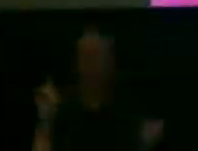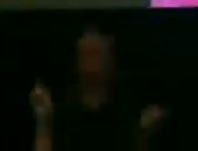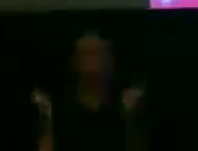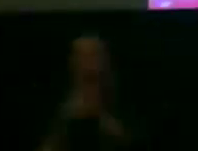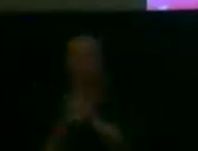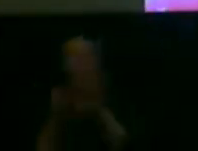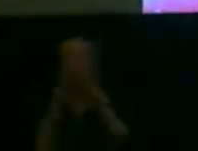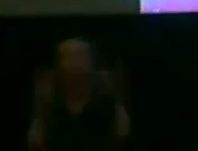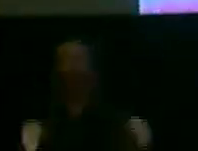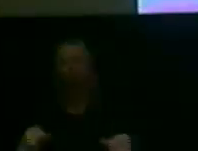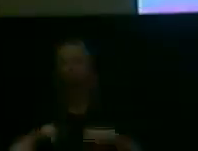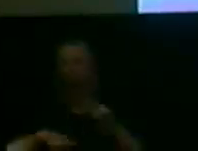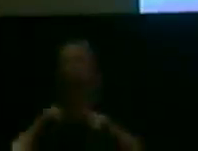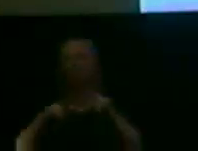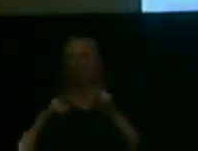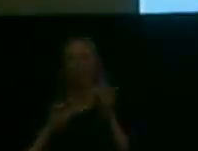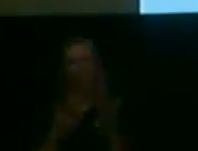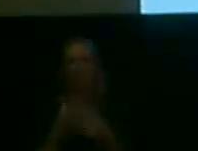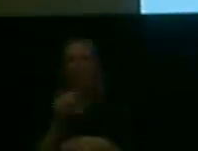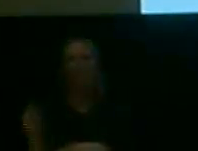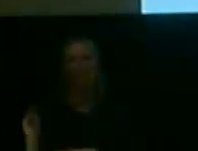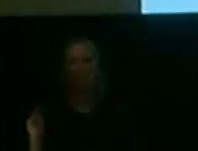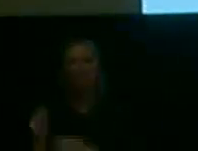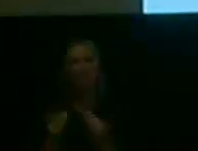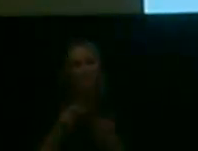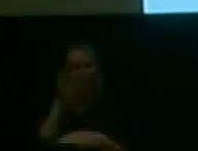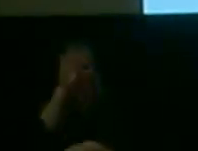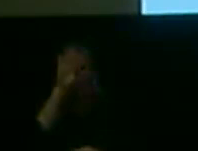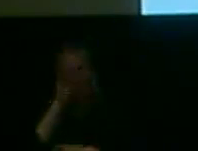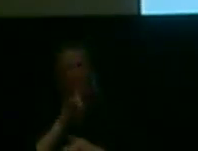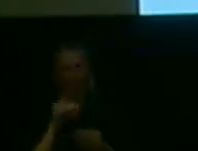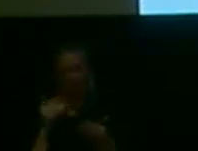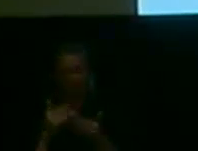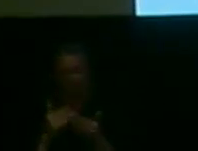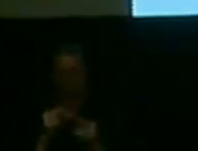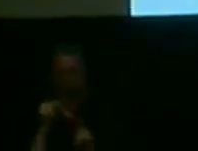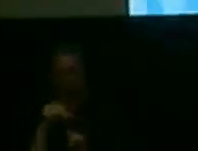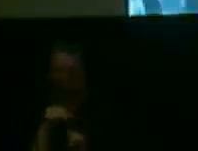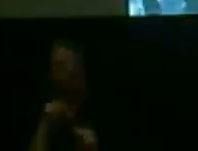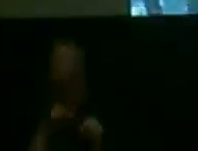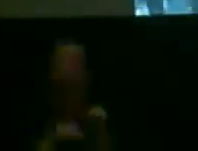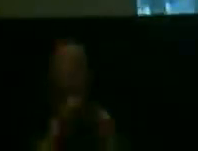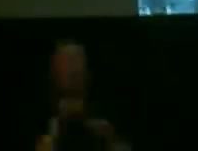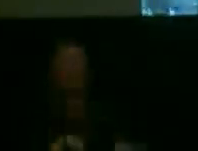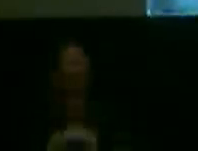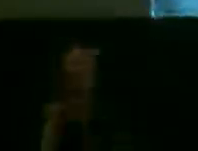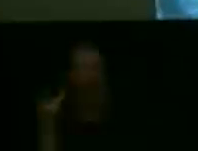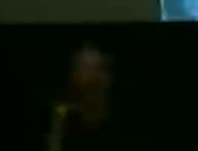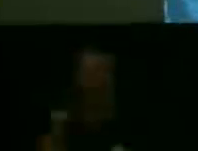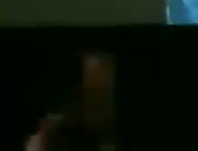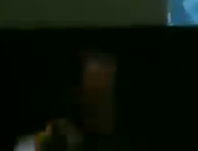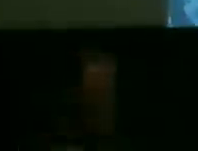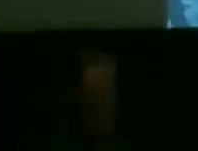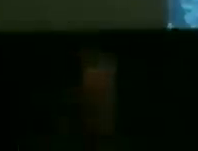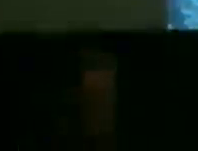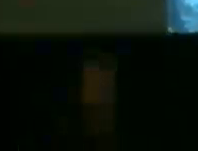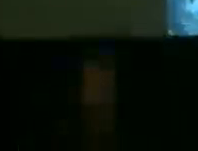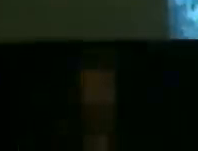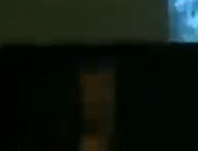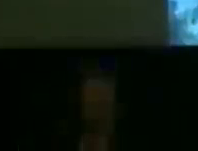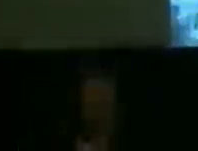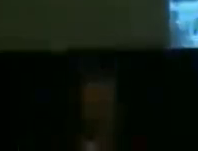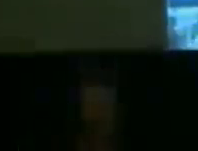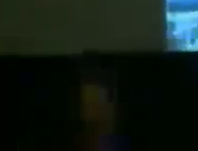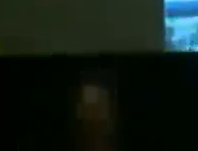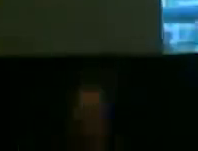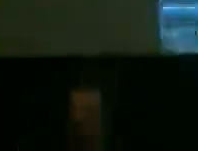and Montecito Fire Department, which was really close in proximity to that, wasn't able to respond because of all the mud flow and debris. So we had